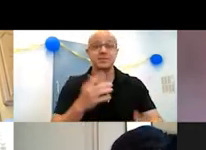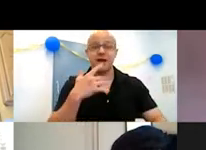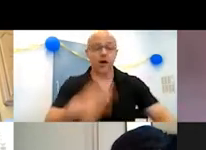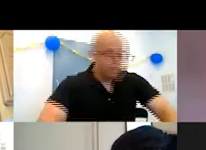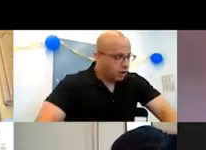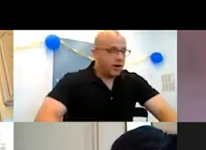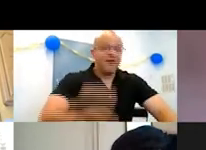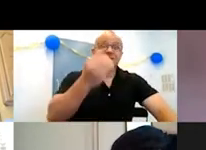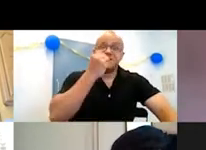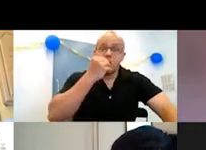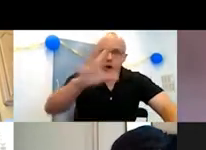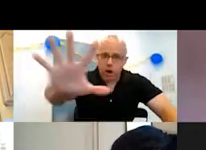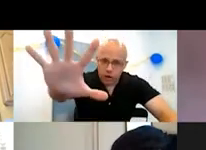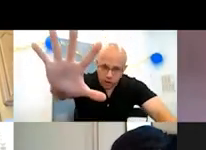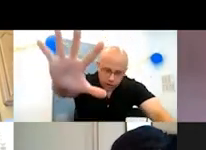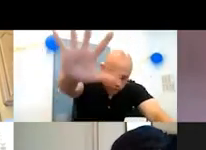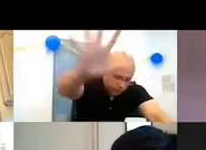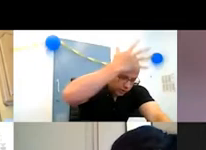Good food.